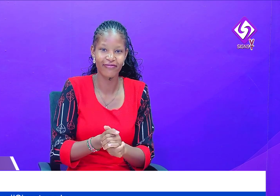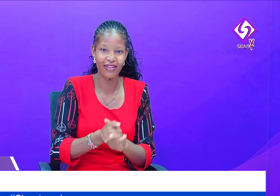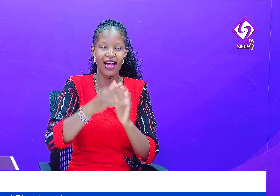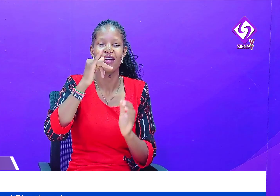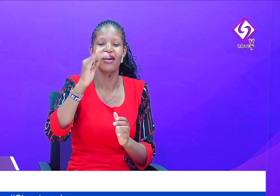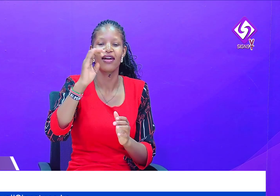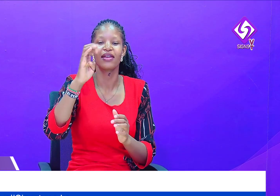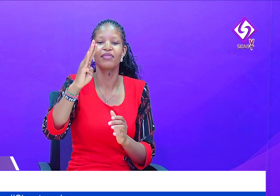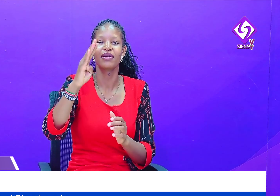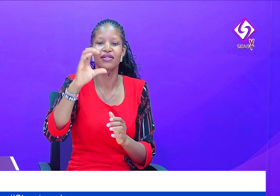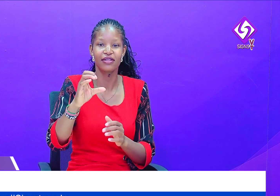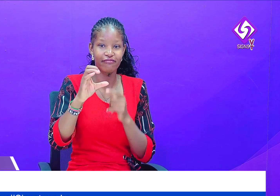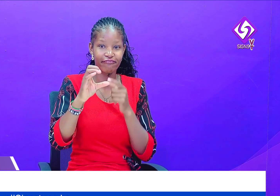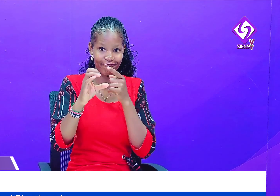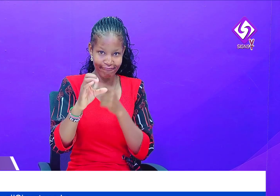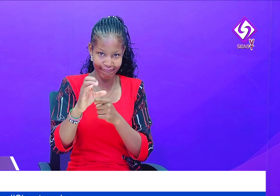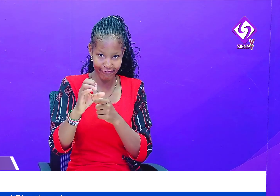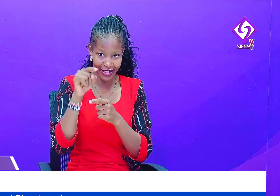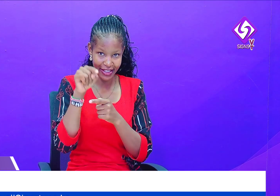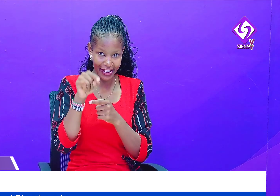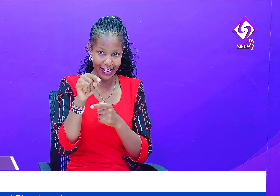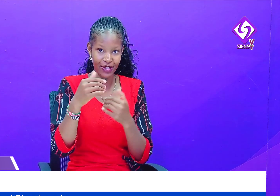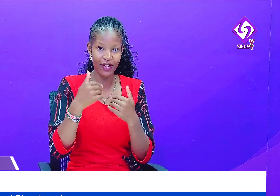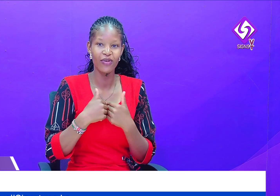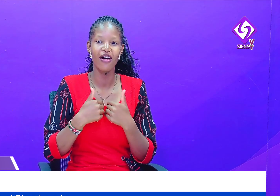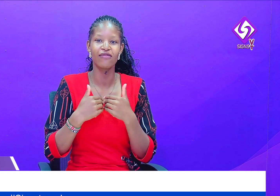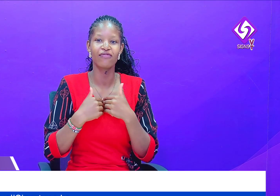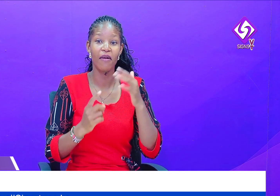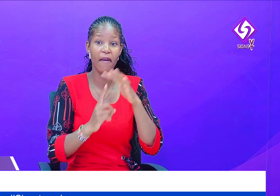what happened and what took shape in the world news.